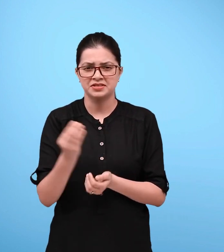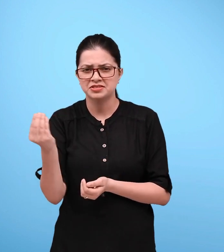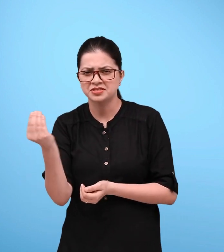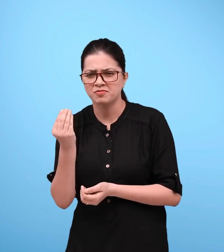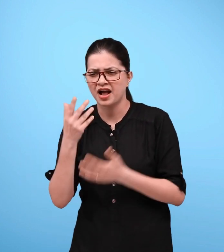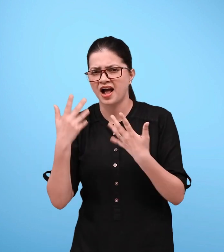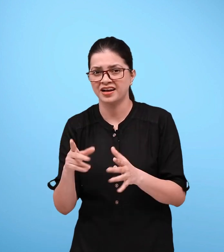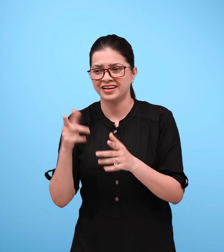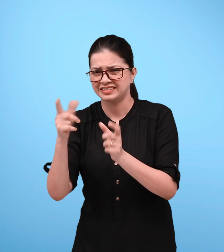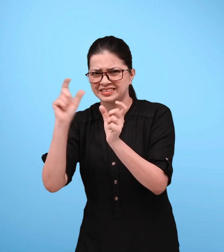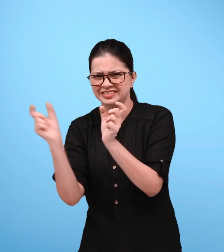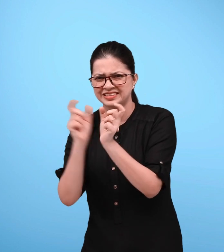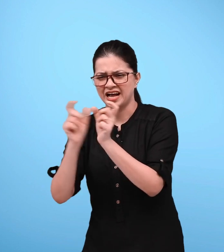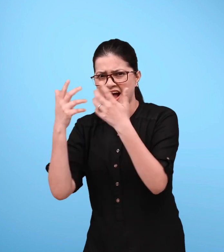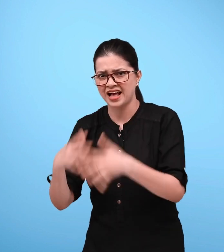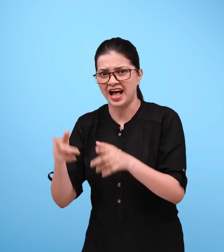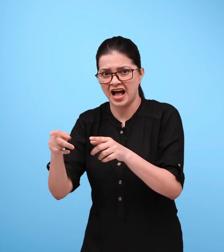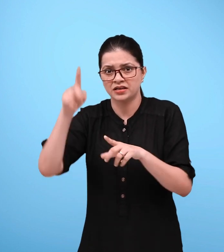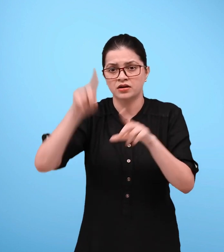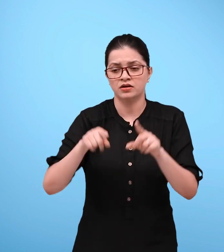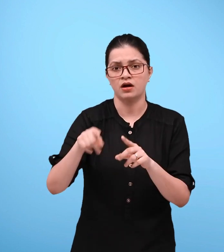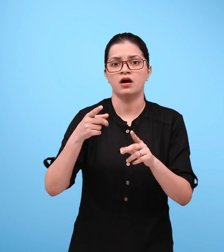And we need some standard units and devices